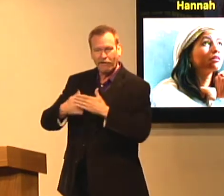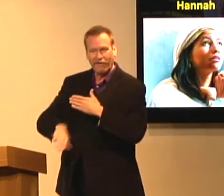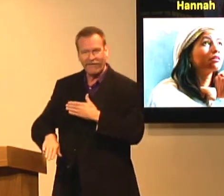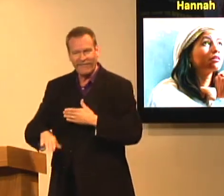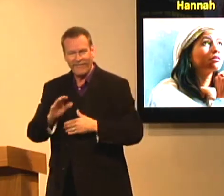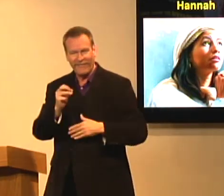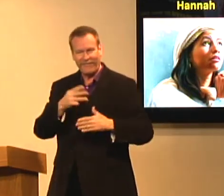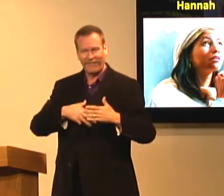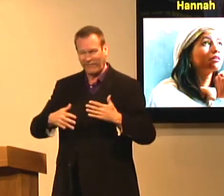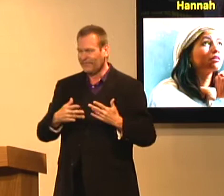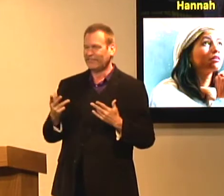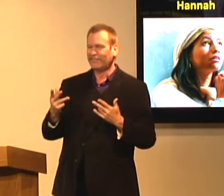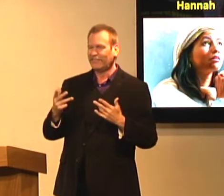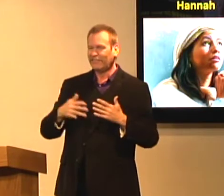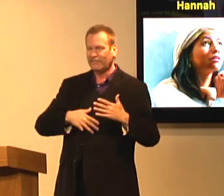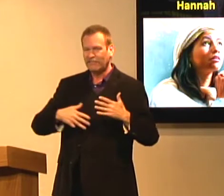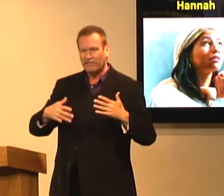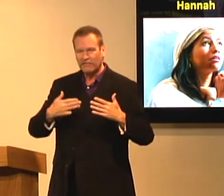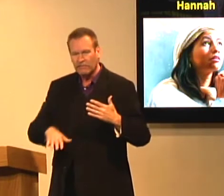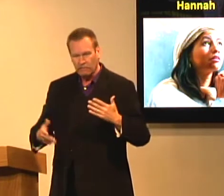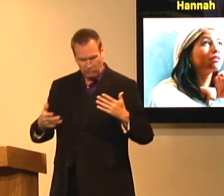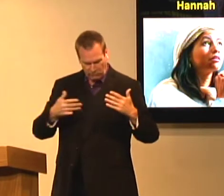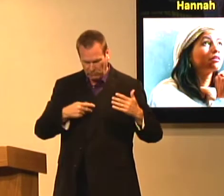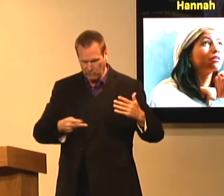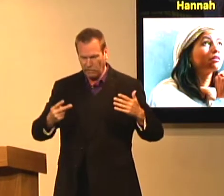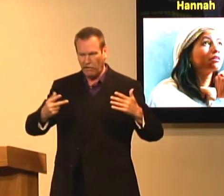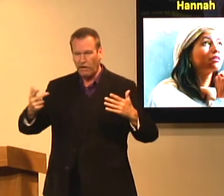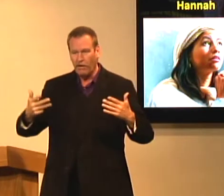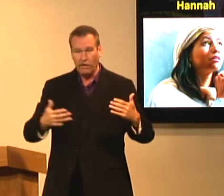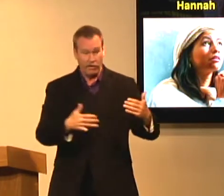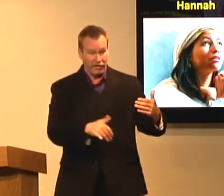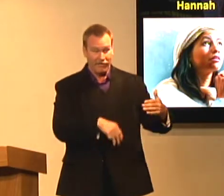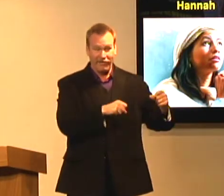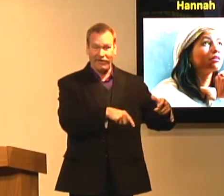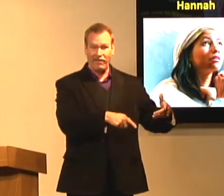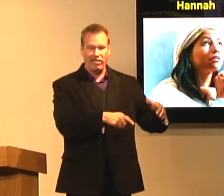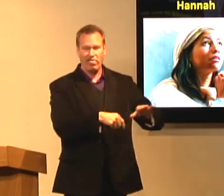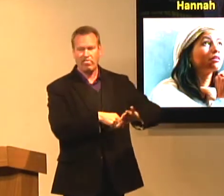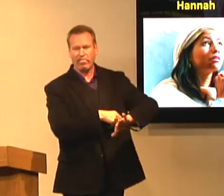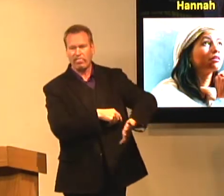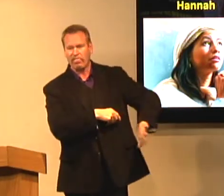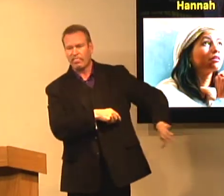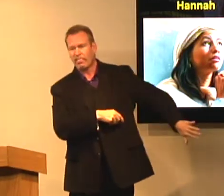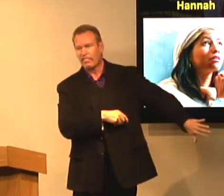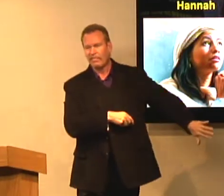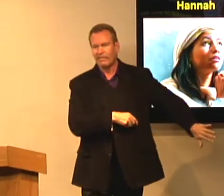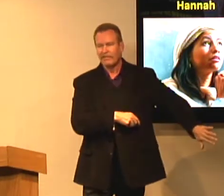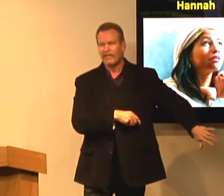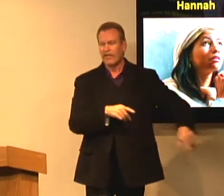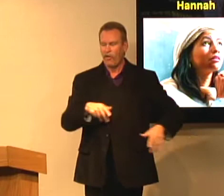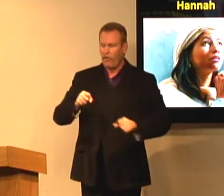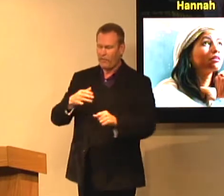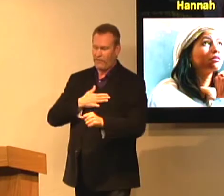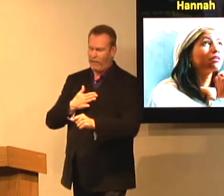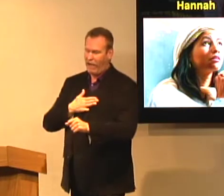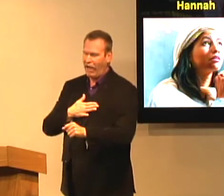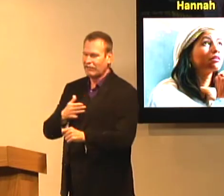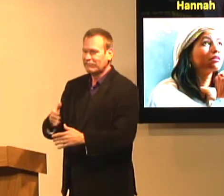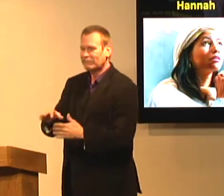mom gets pregnant and births her own child, has her own child. It's amazing. And then has 2 or 3. And then she'll look at the adopted child